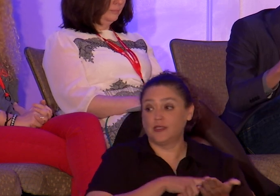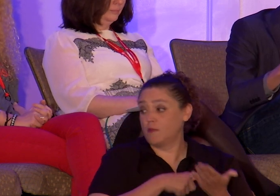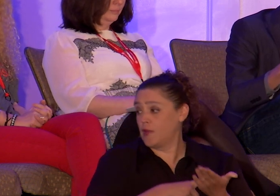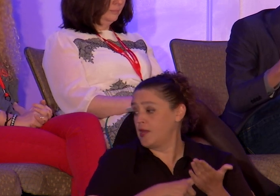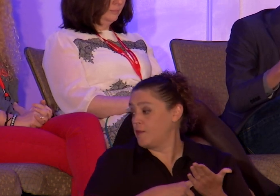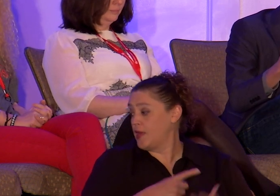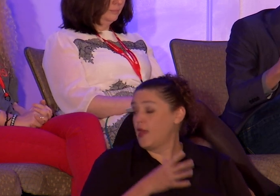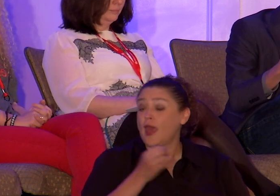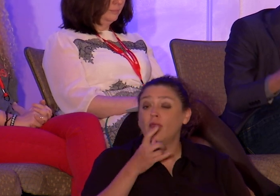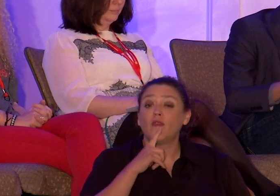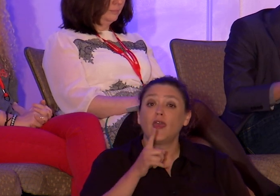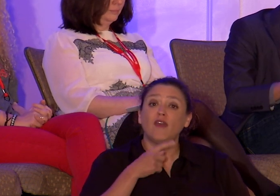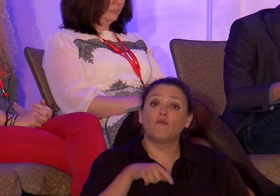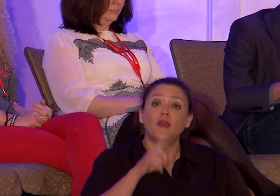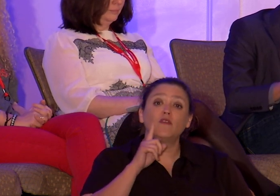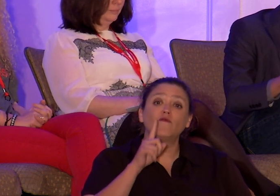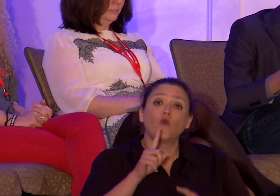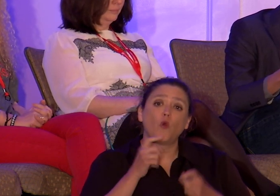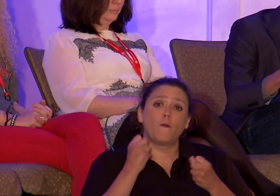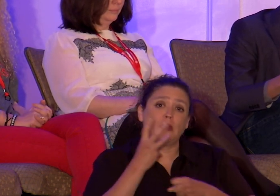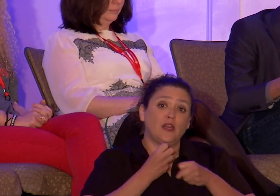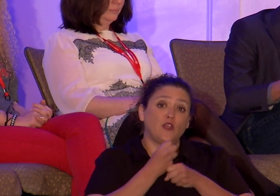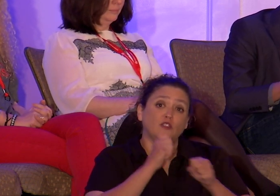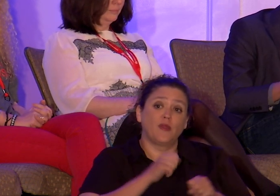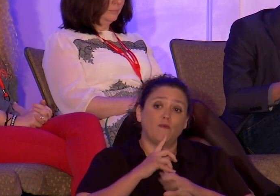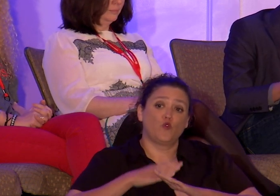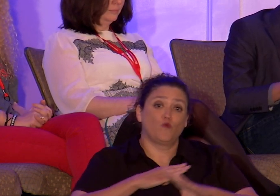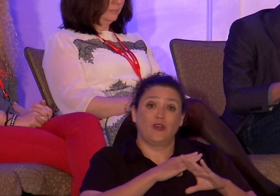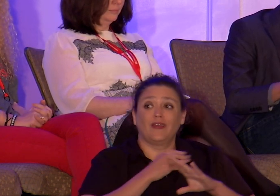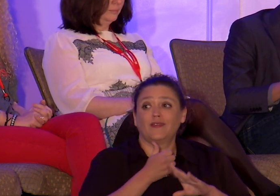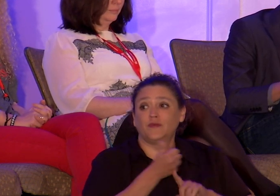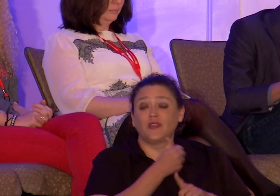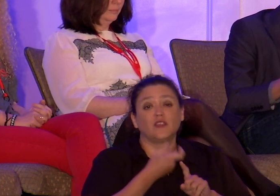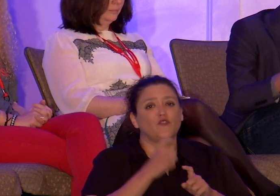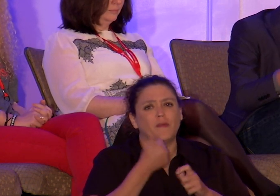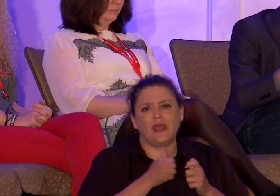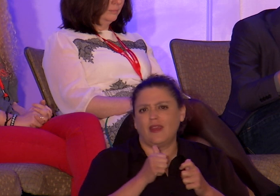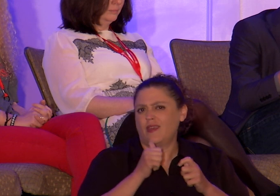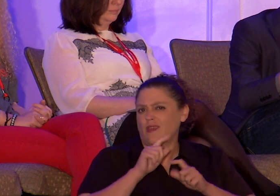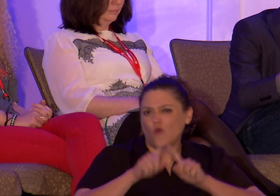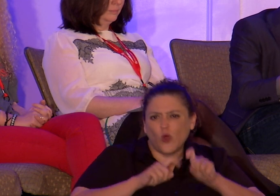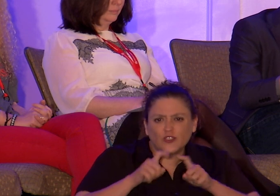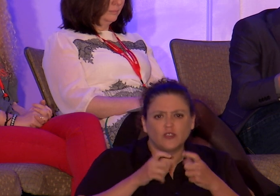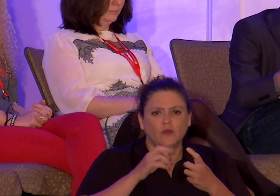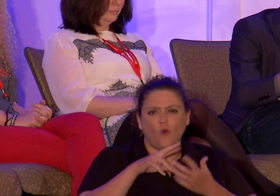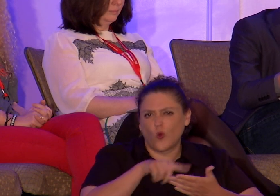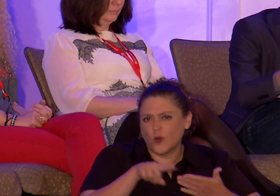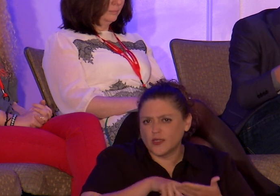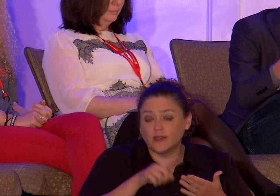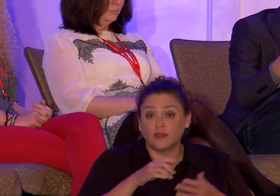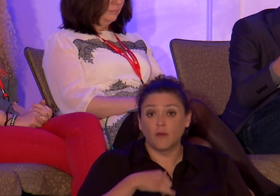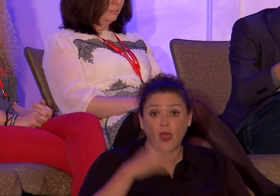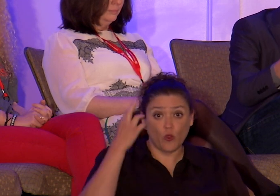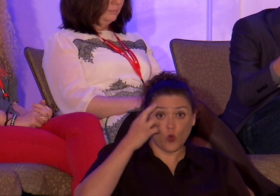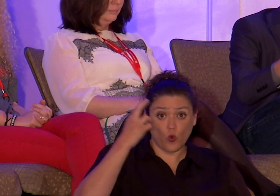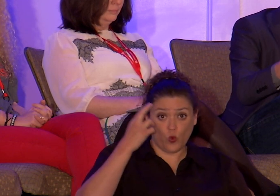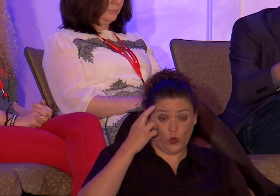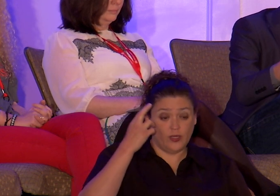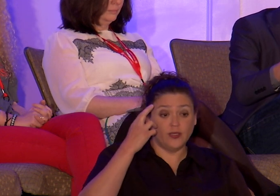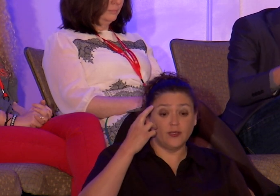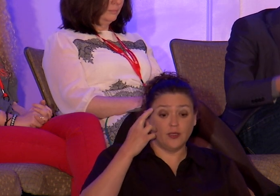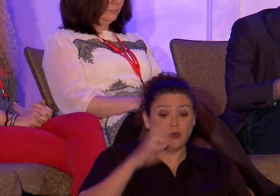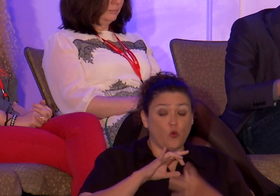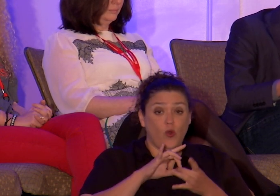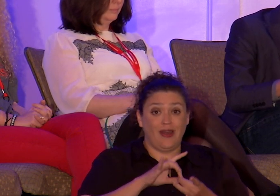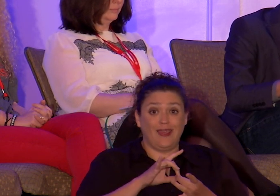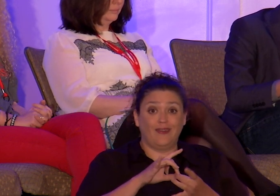to protect itself and shelter itself from any kind of questioning. And the logic behind this